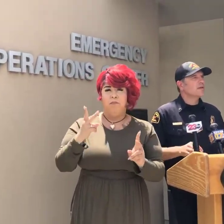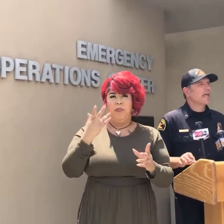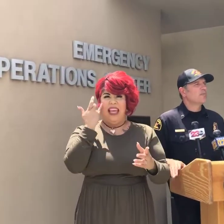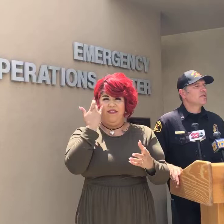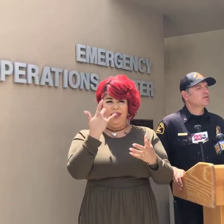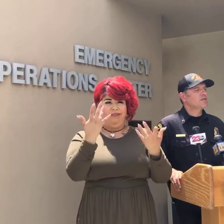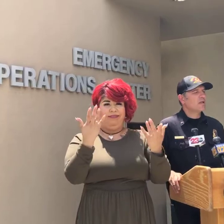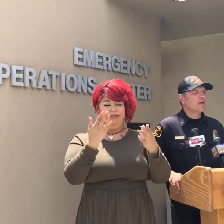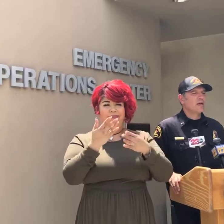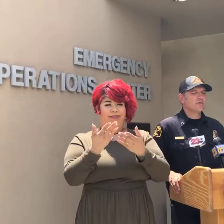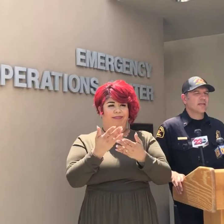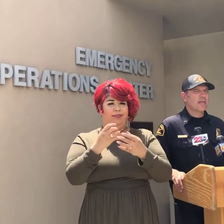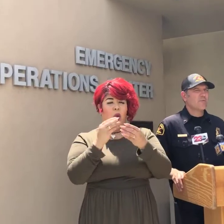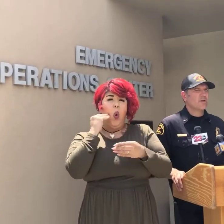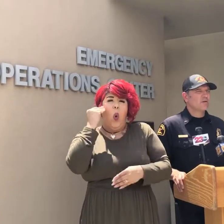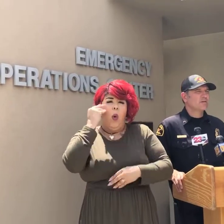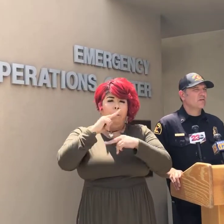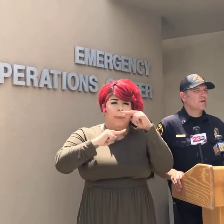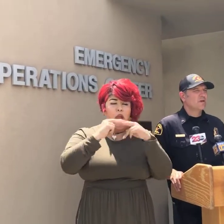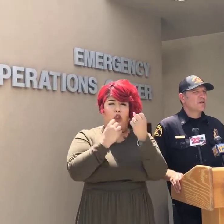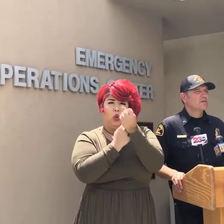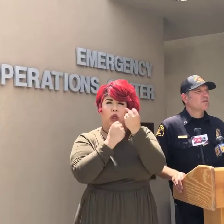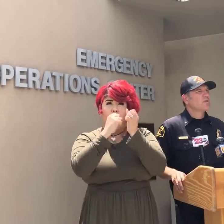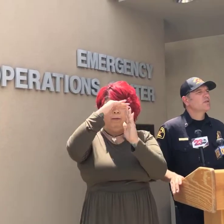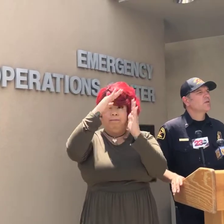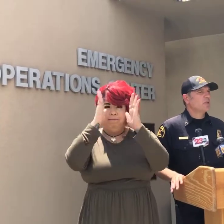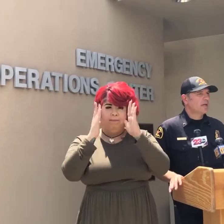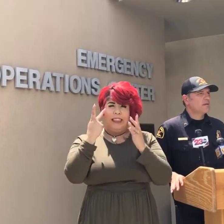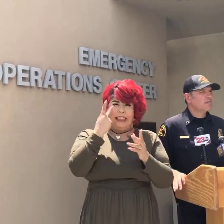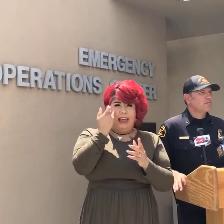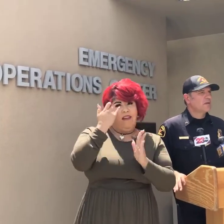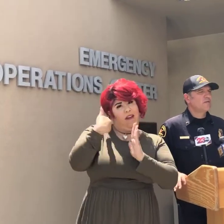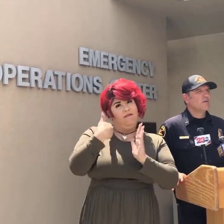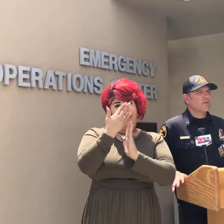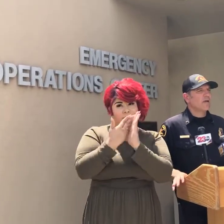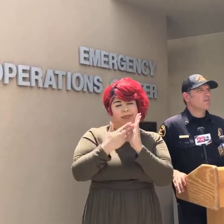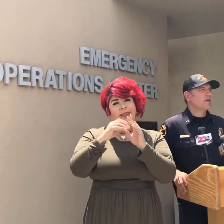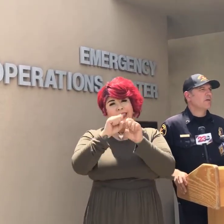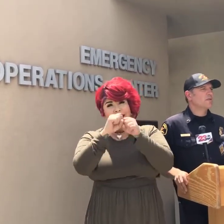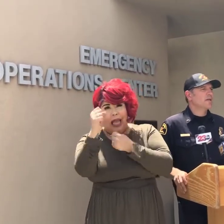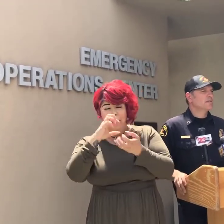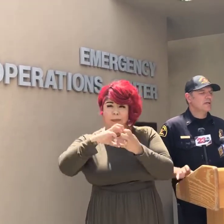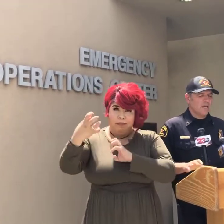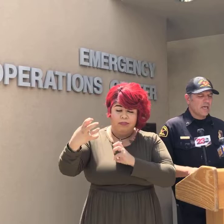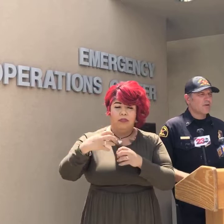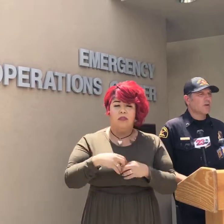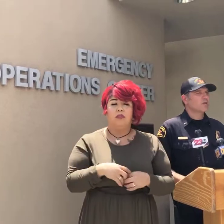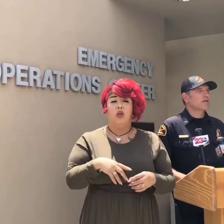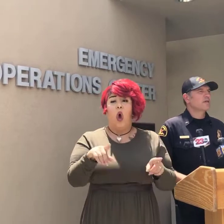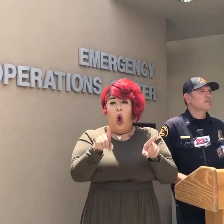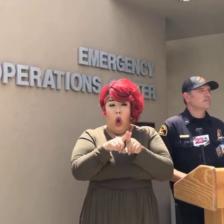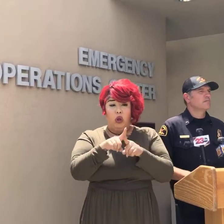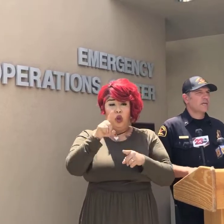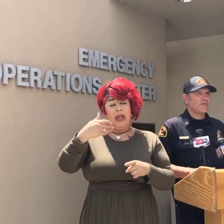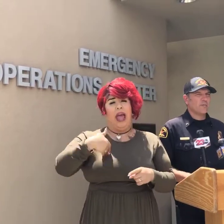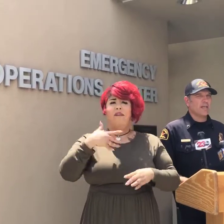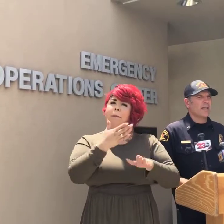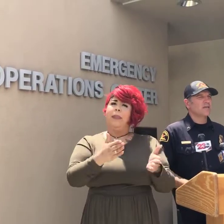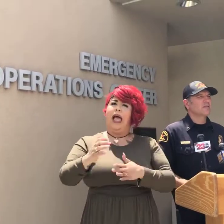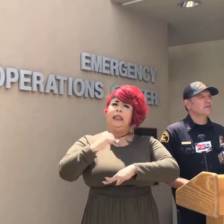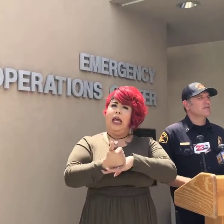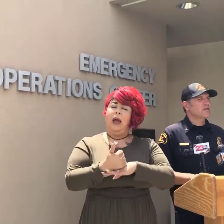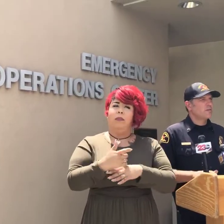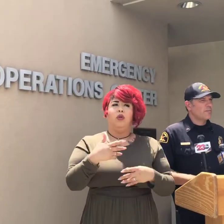structural damage and items like that, but also start building a plan. If you don't have a plan in place, have a go kit, have